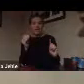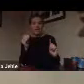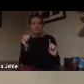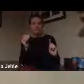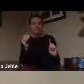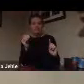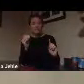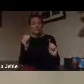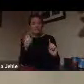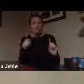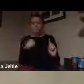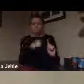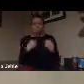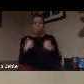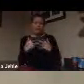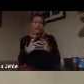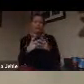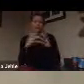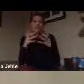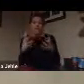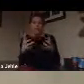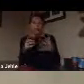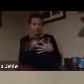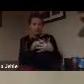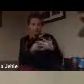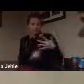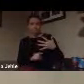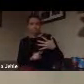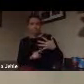And then we have a lot of those